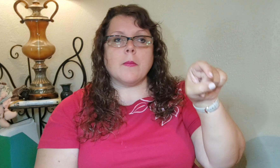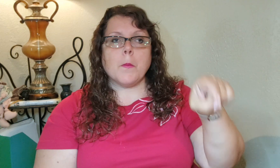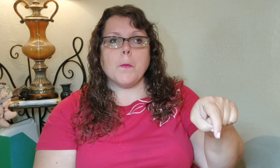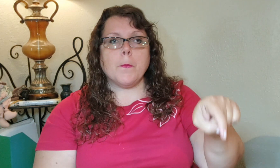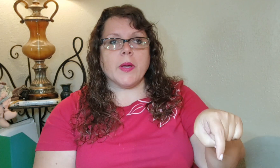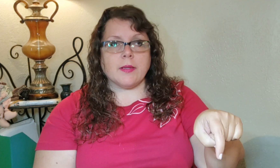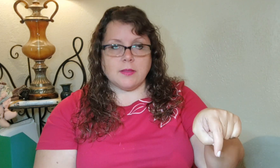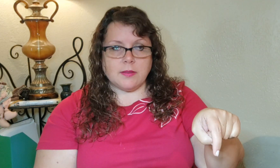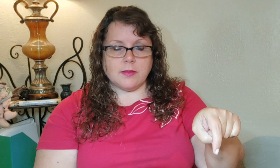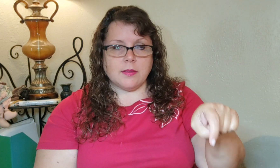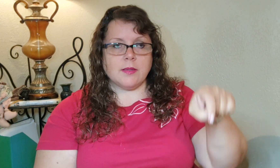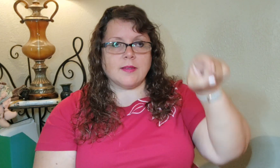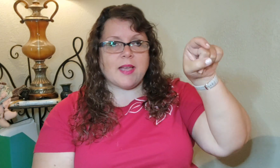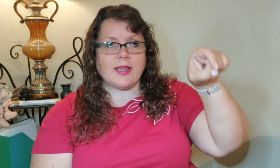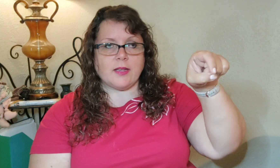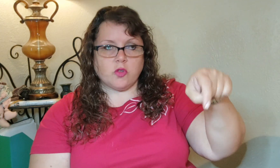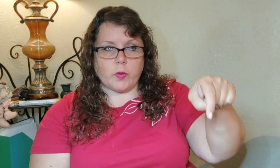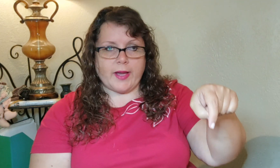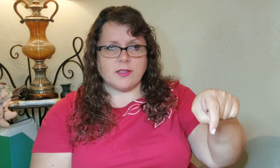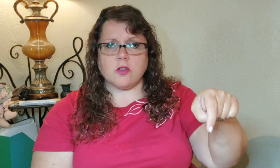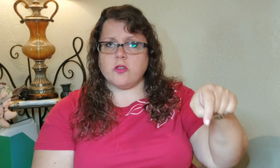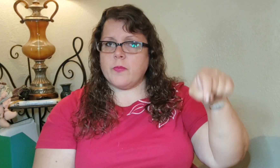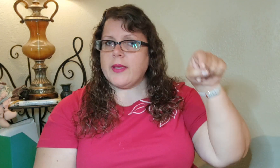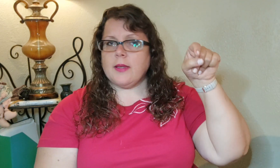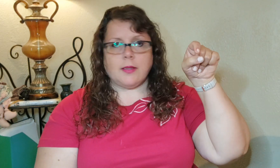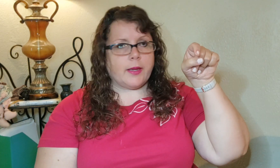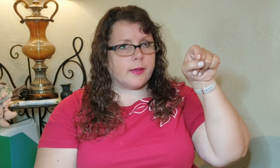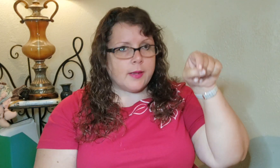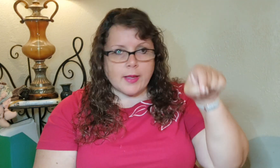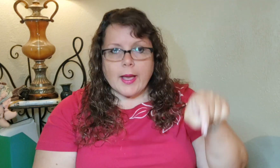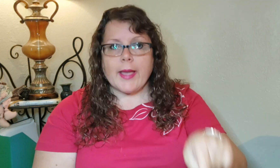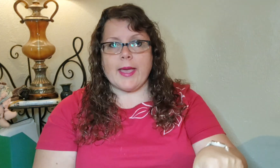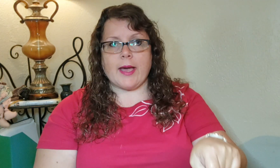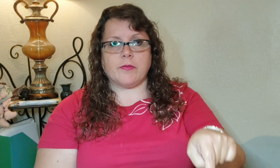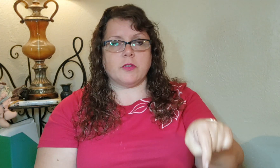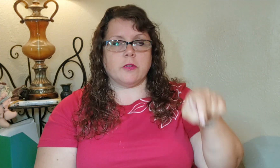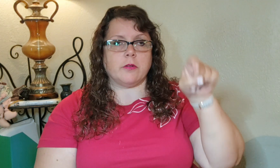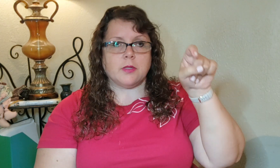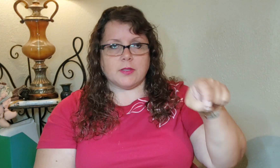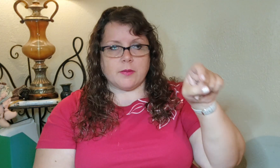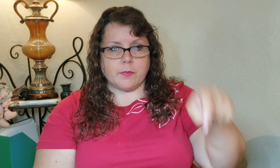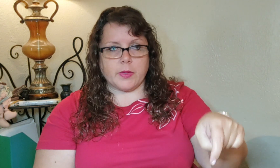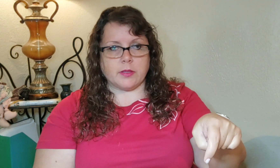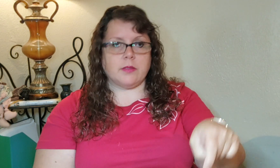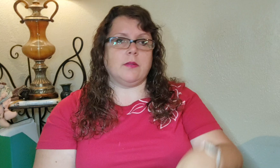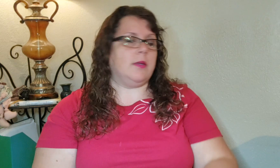then must. It's kind of like twice because you're making it like I have to. It's a must.